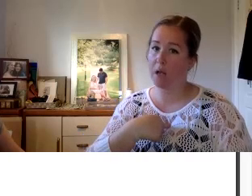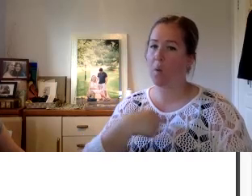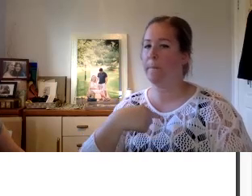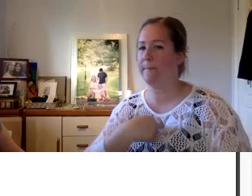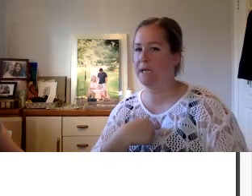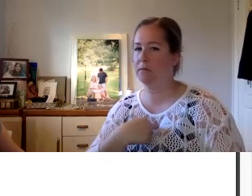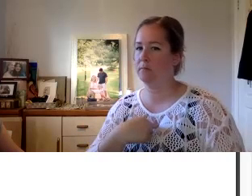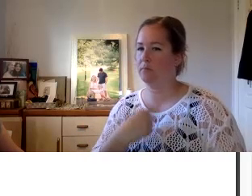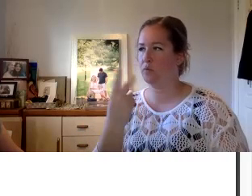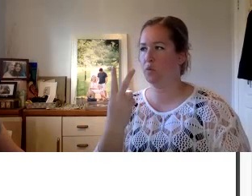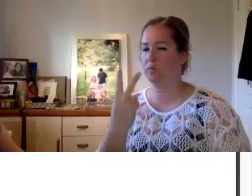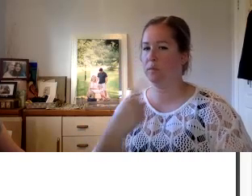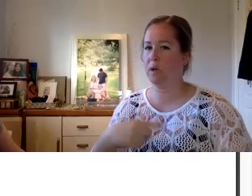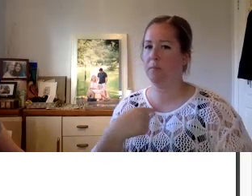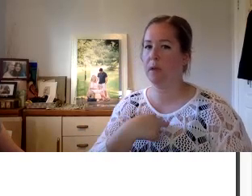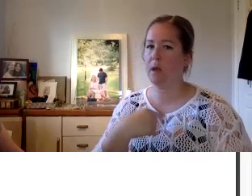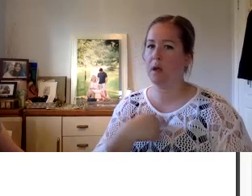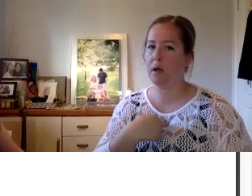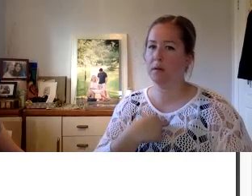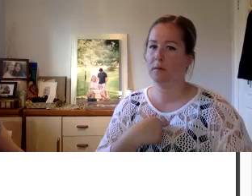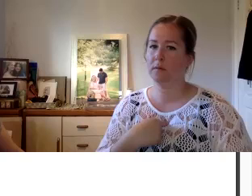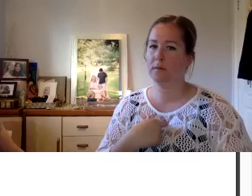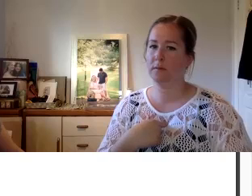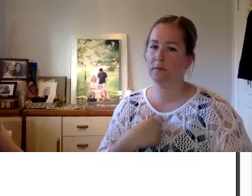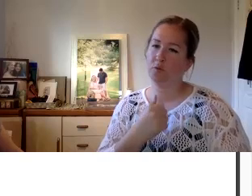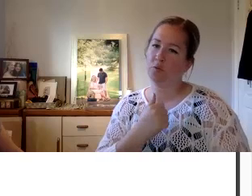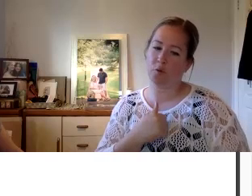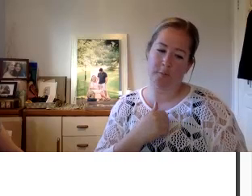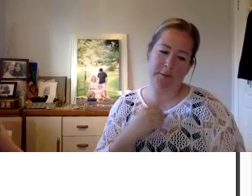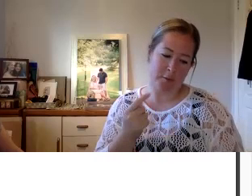Me or I. You point to yourself, me or I.